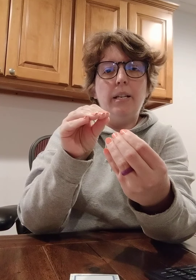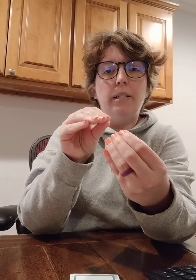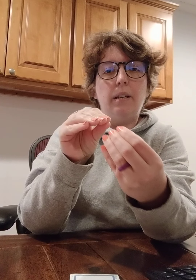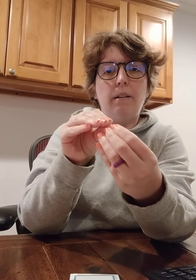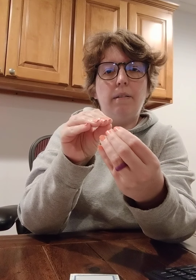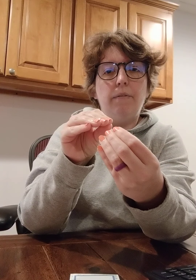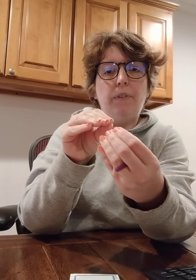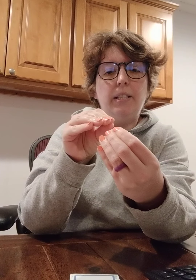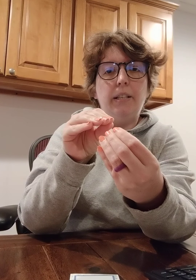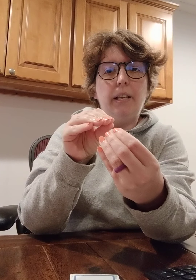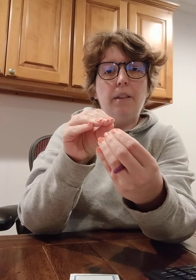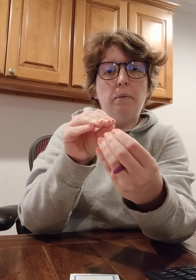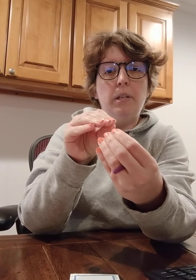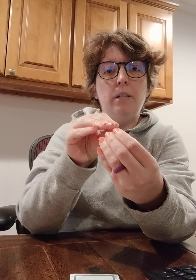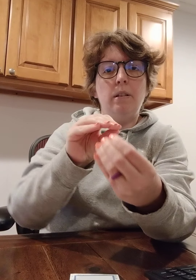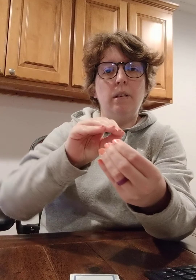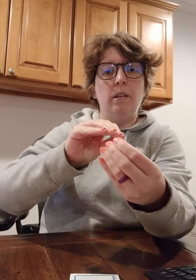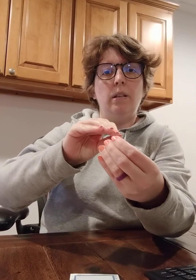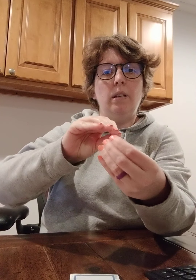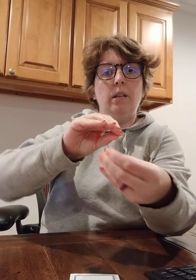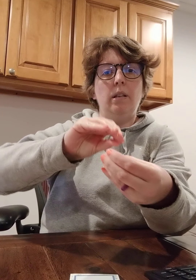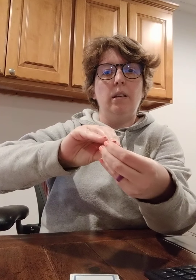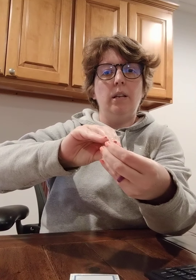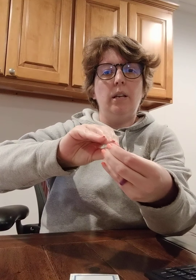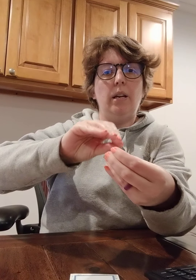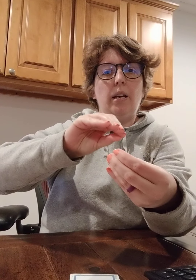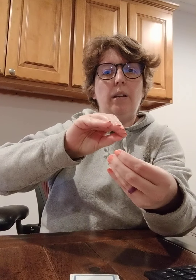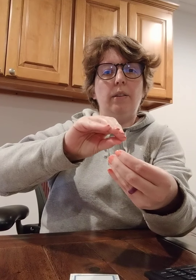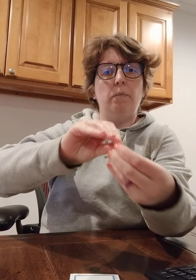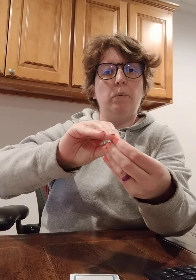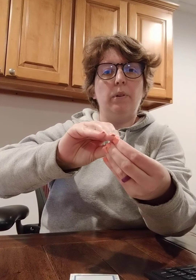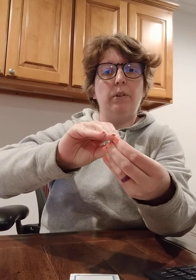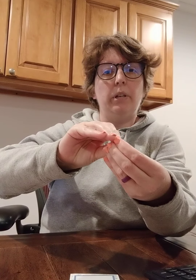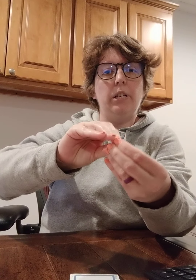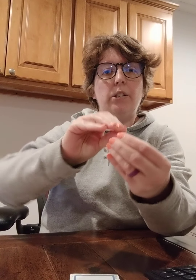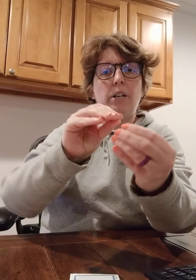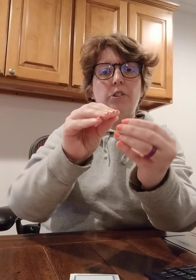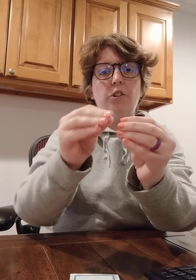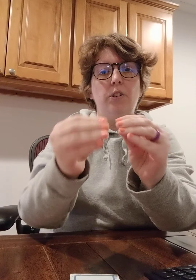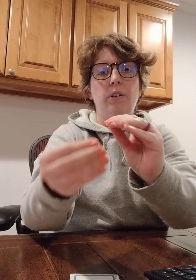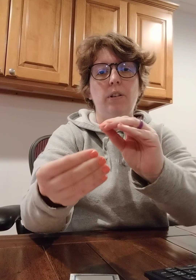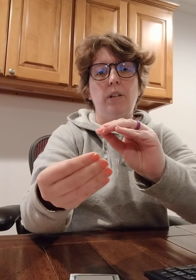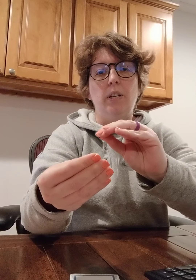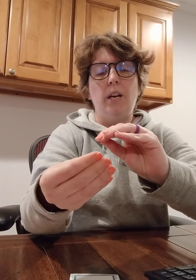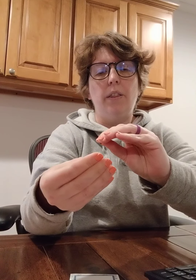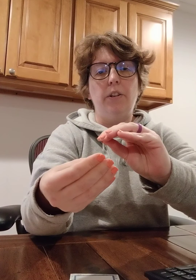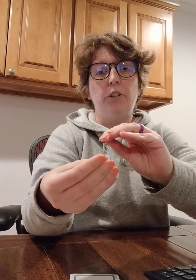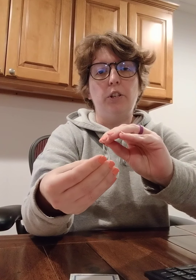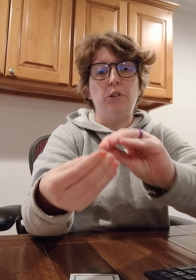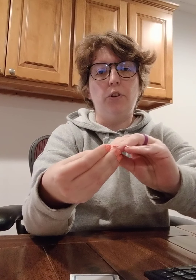hand facing the other one, and they're going to touch, and then you're going to